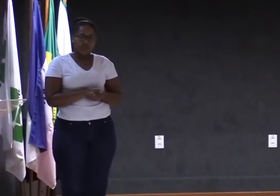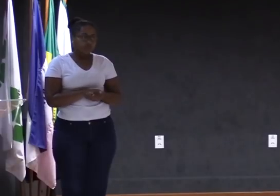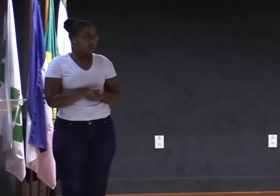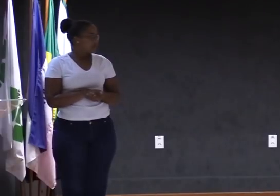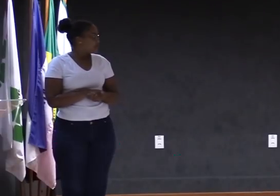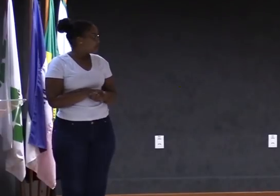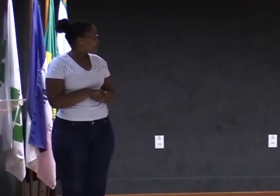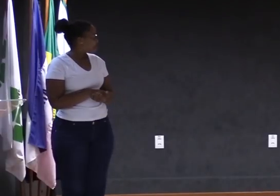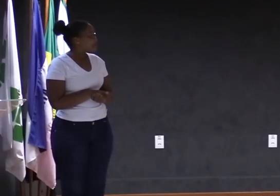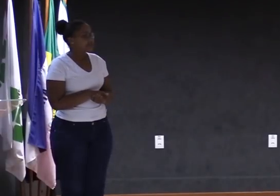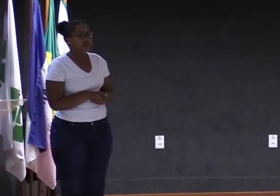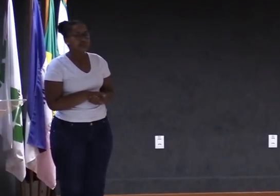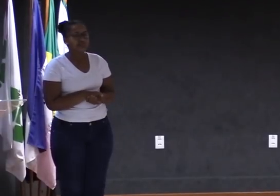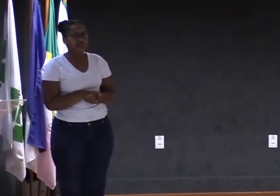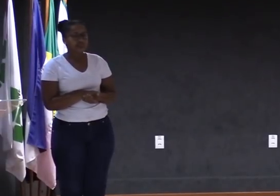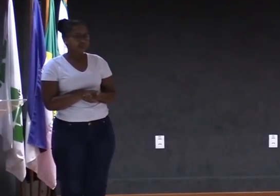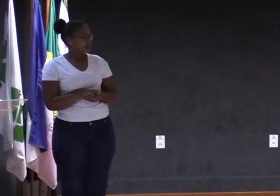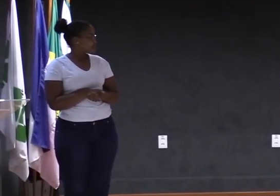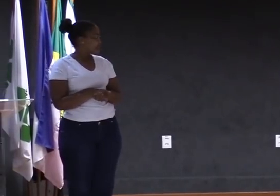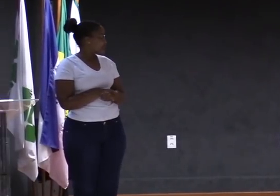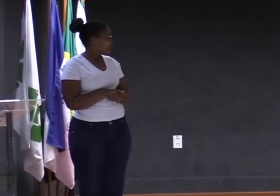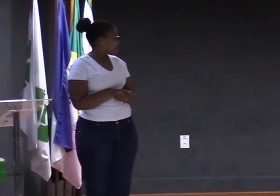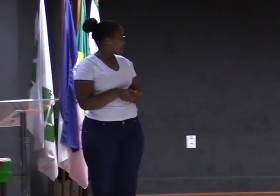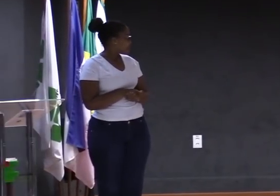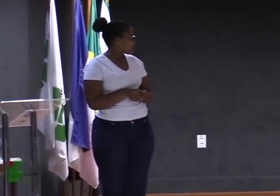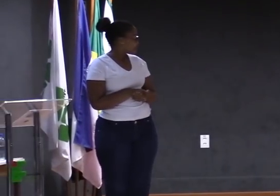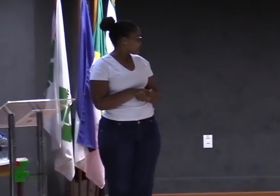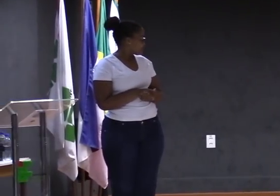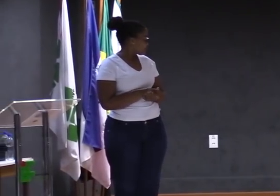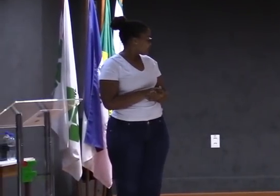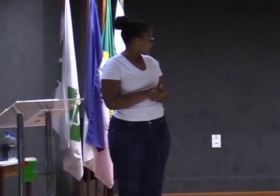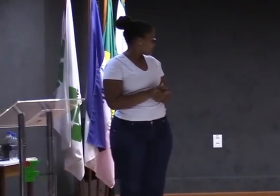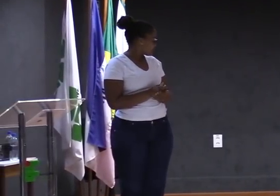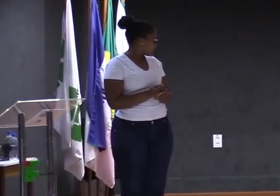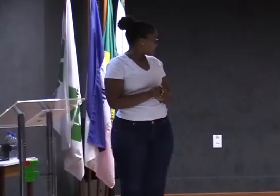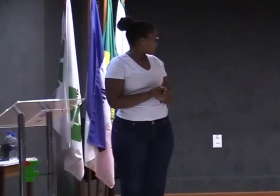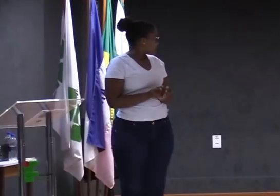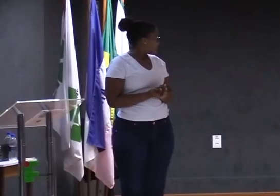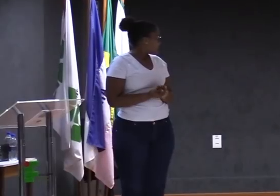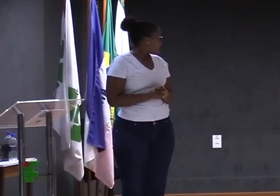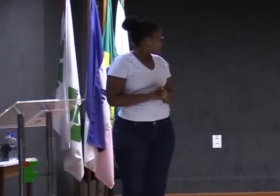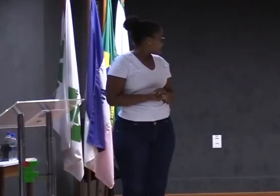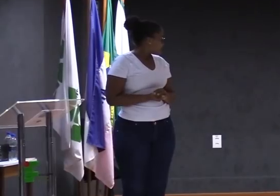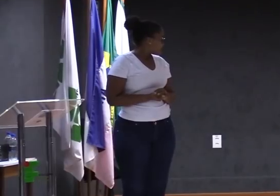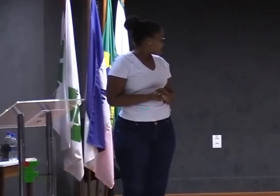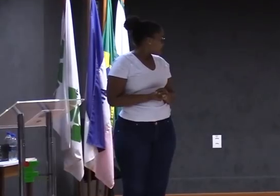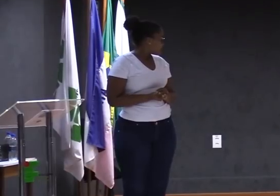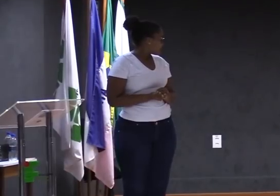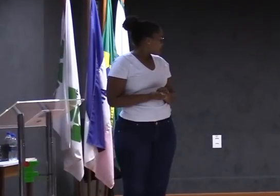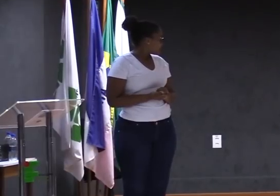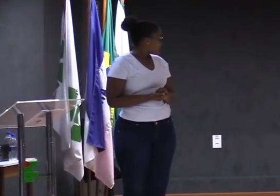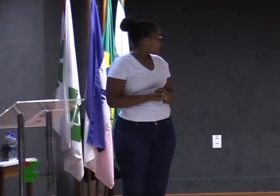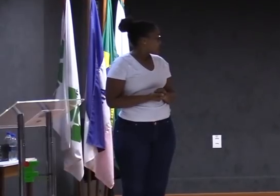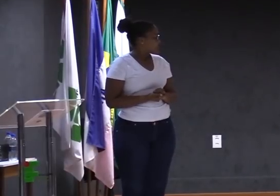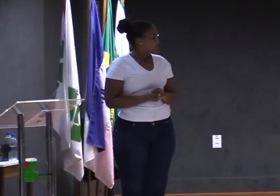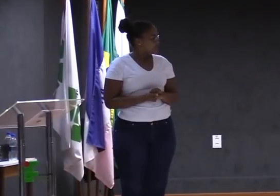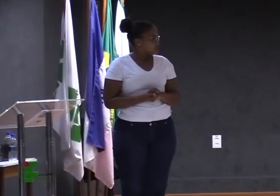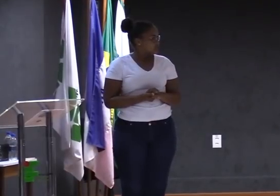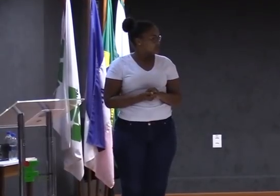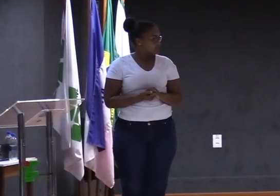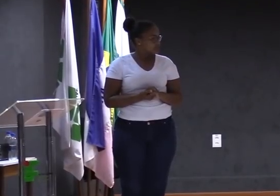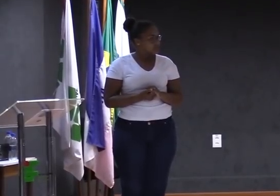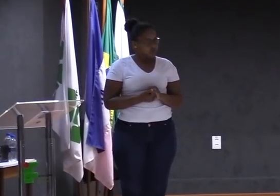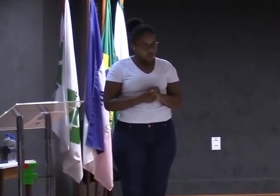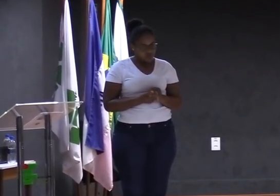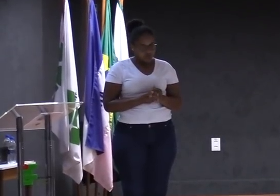Okay, so the second theme was kind of in connection with the first one because you were talking about